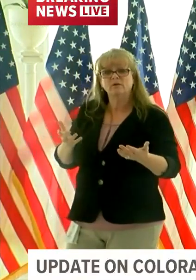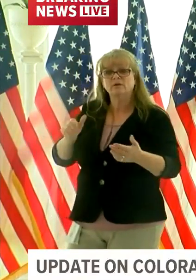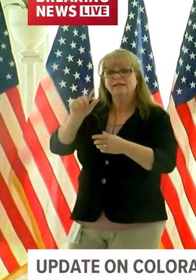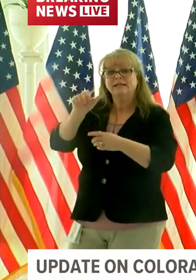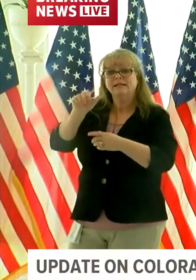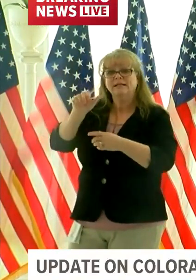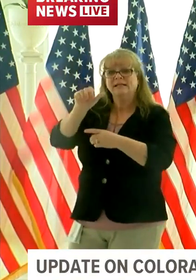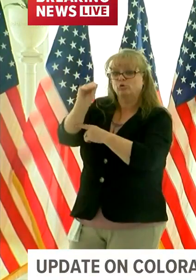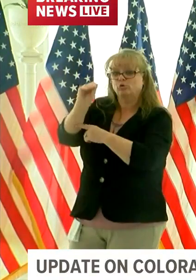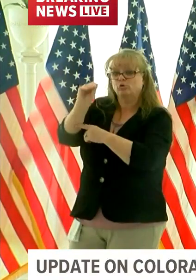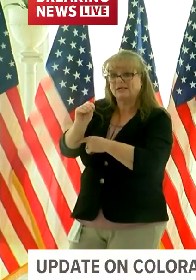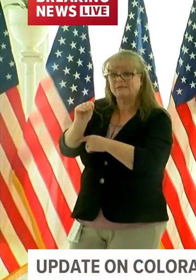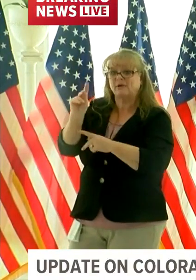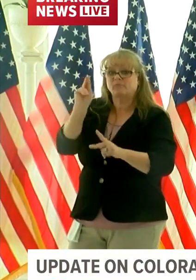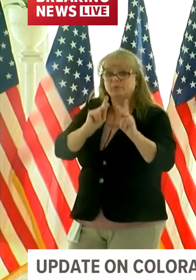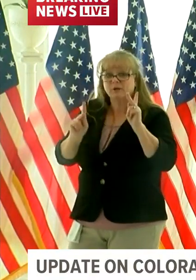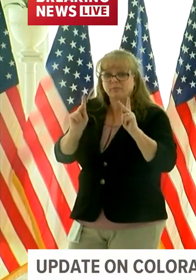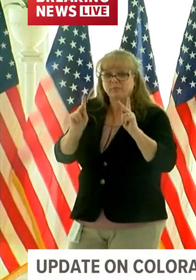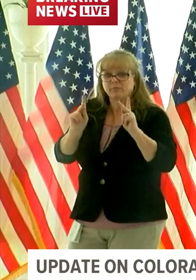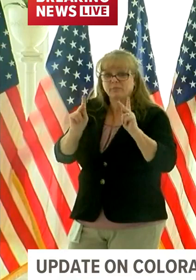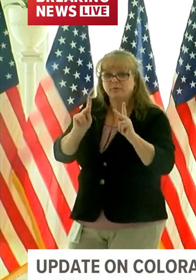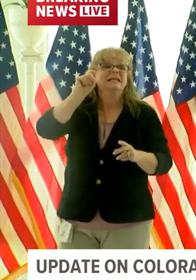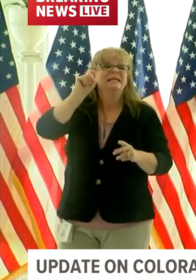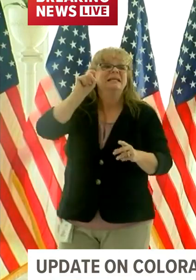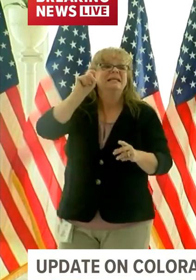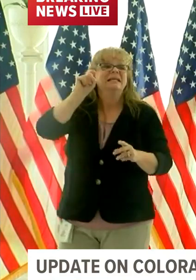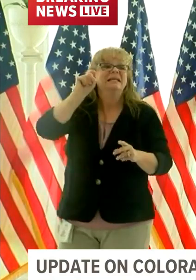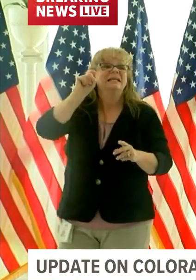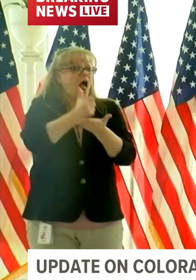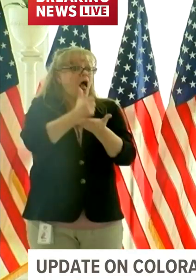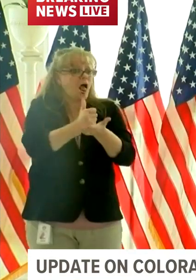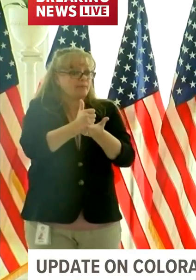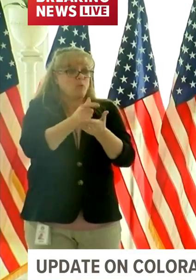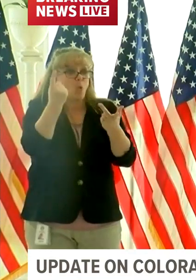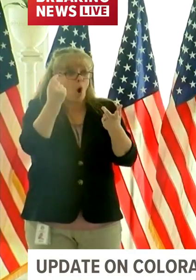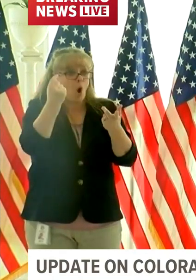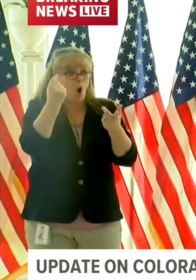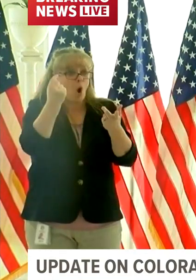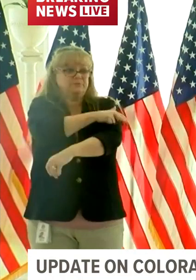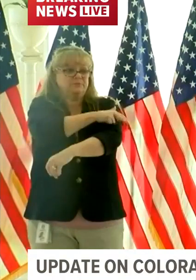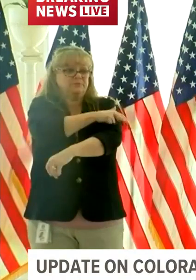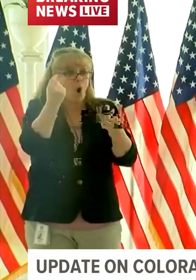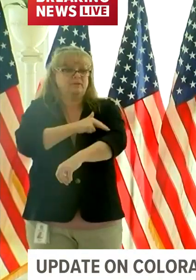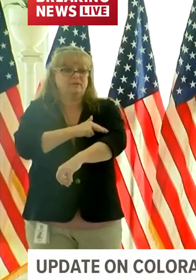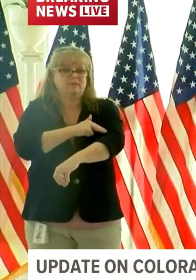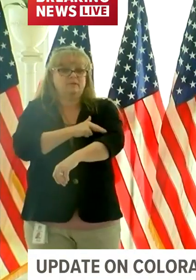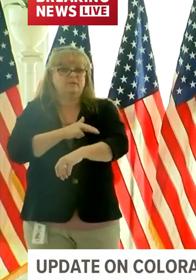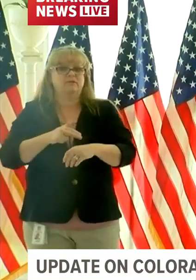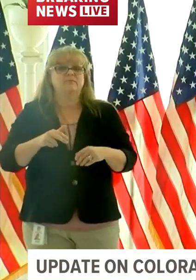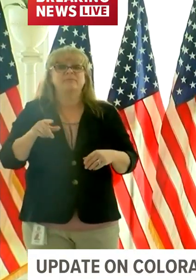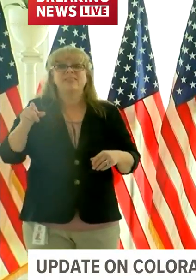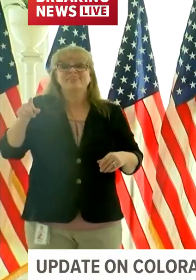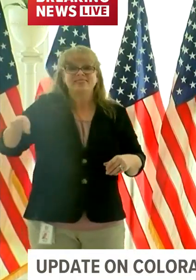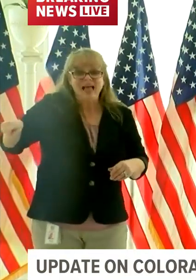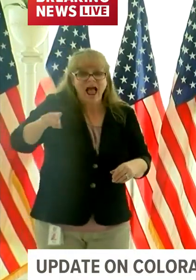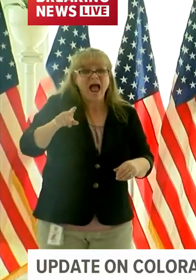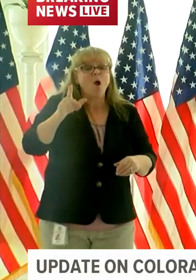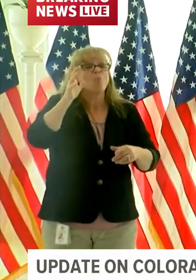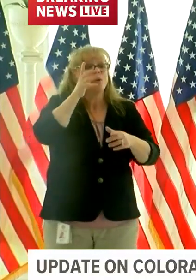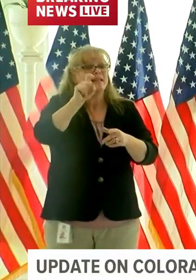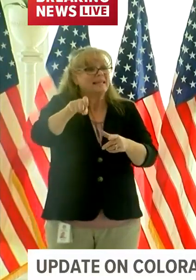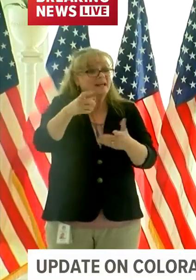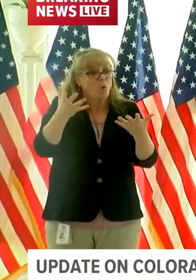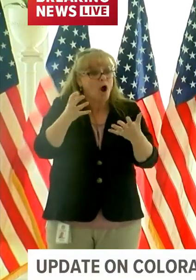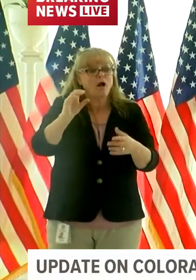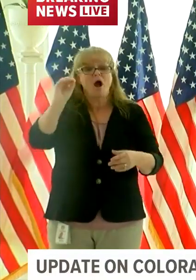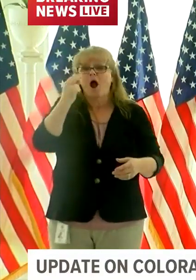facilities to help give them that fighting chance of saving their lives, and many of them make it through. Often cases that's oxygen, and of course the more extreme